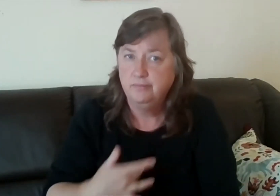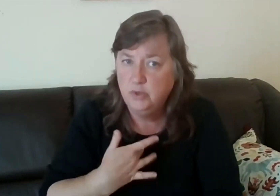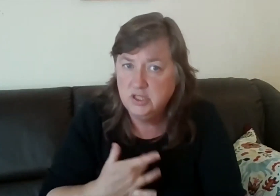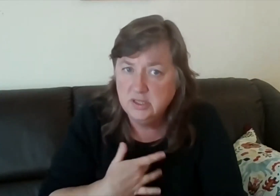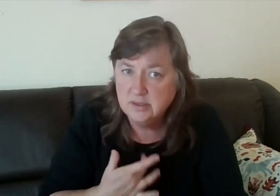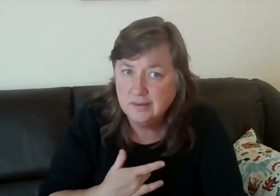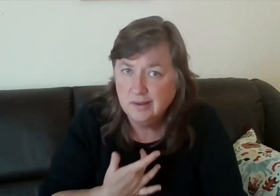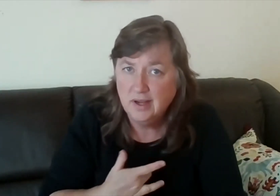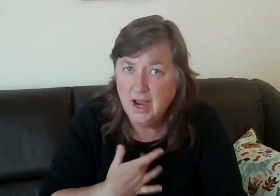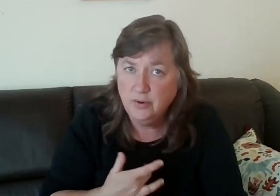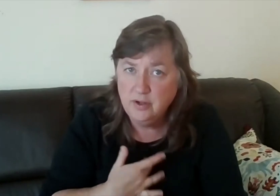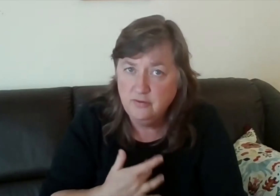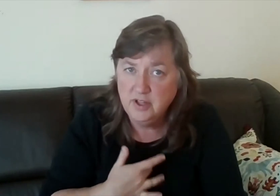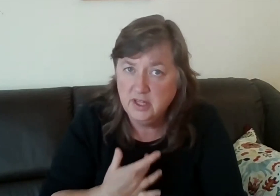which is, how are you feeling?